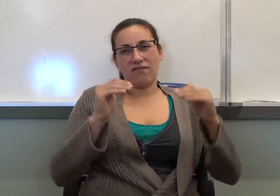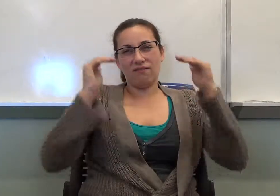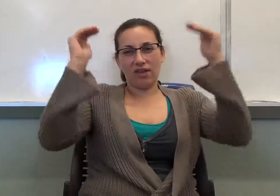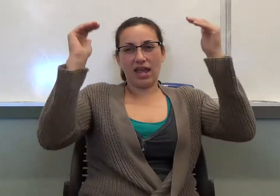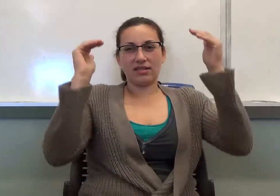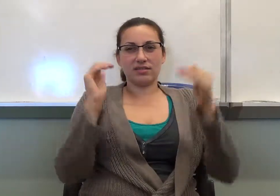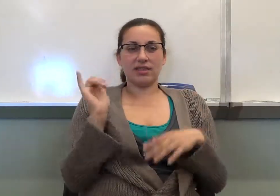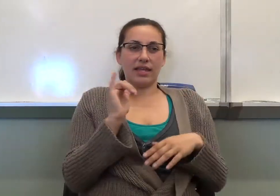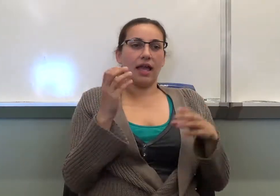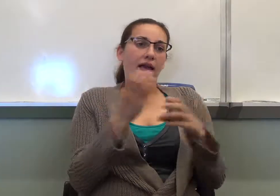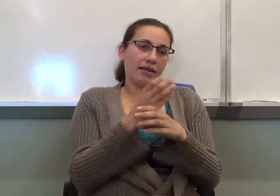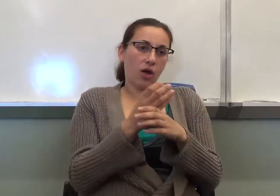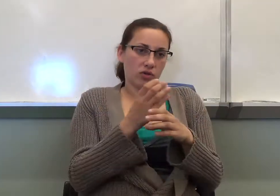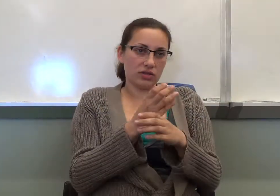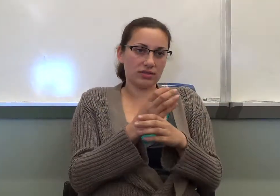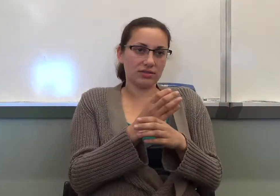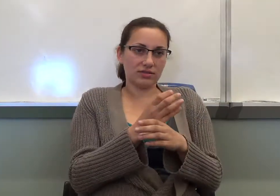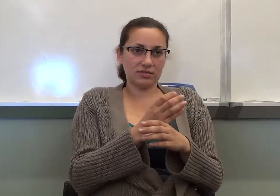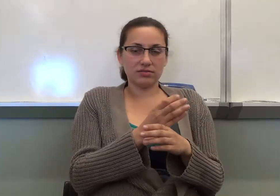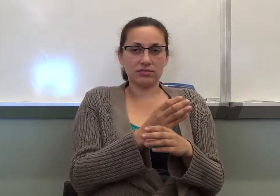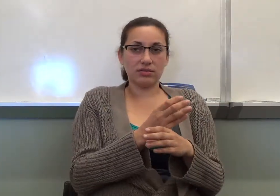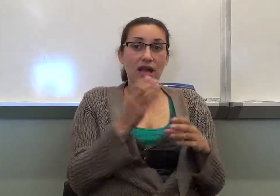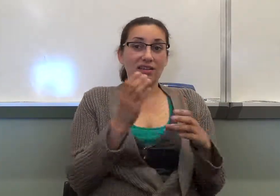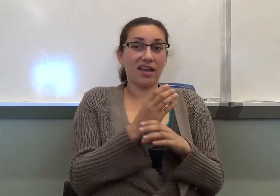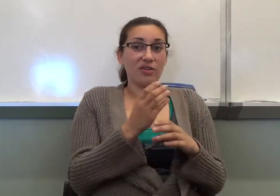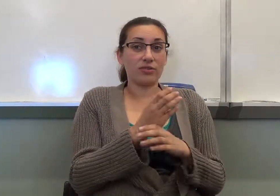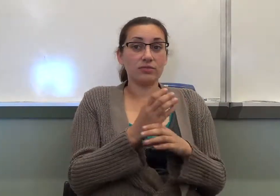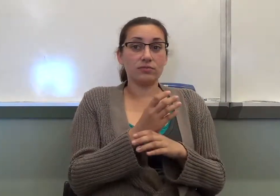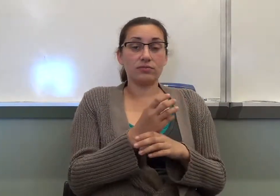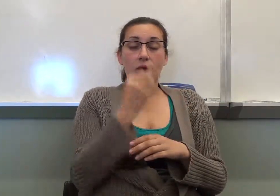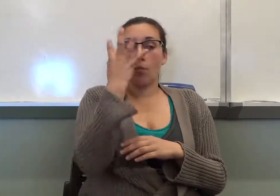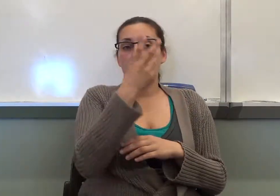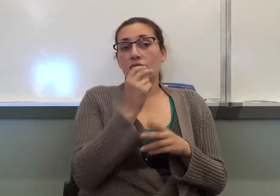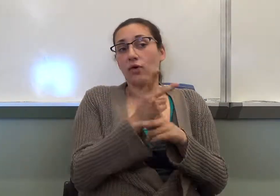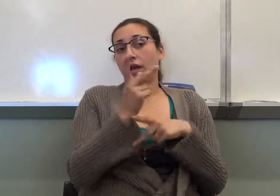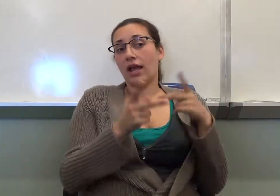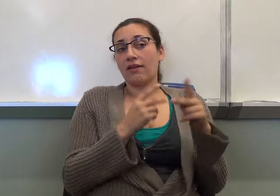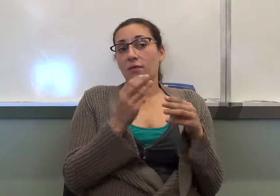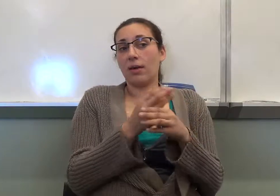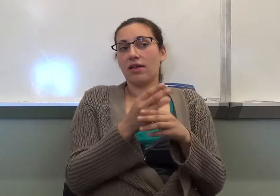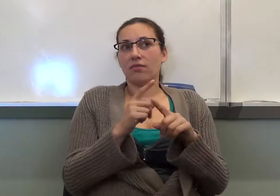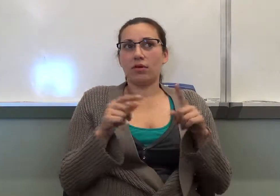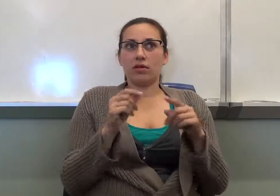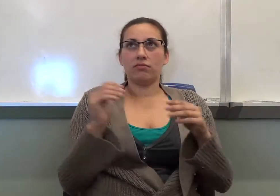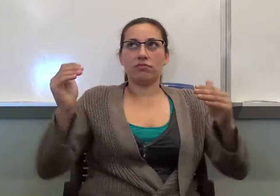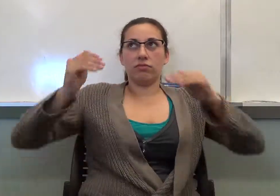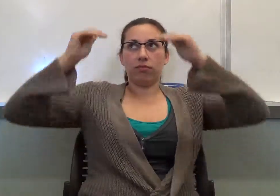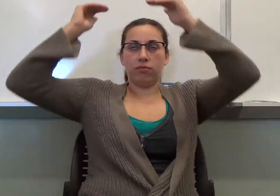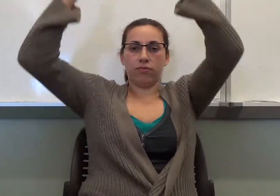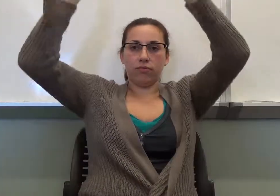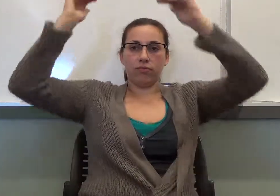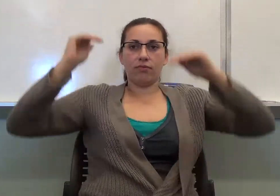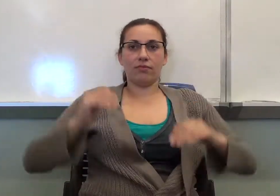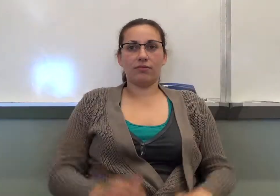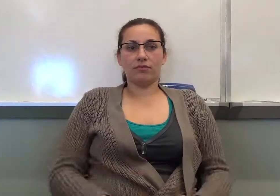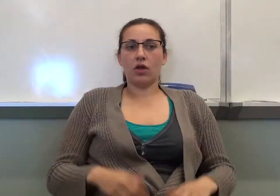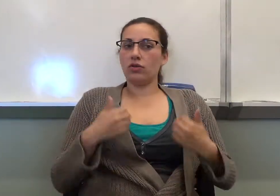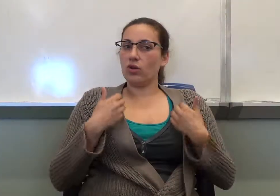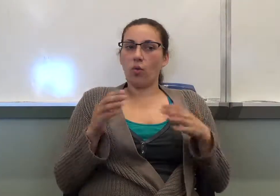calculus. And calculus is a beautiful form of math, but way beyond anything we want to do right now. So here we've